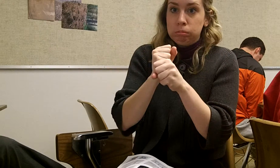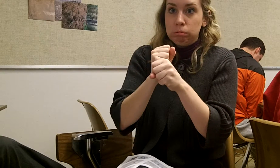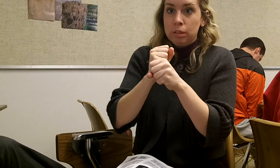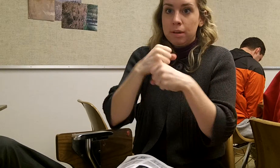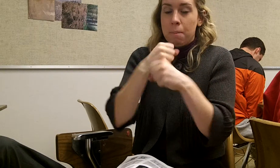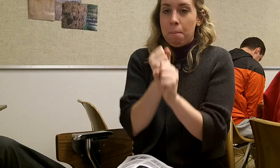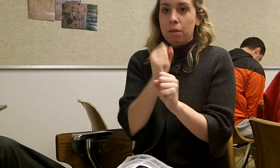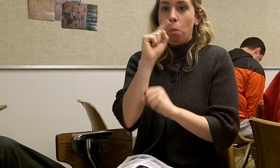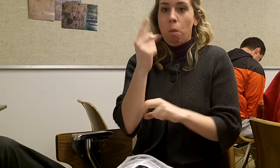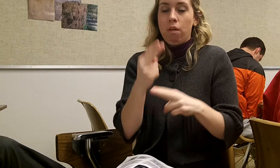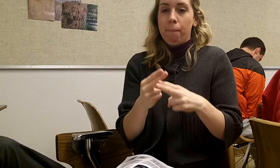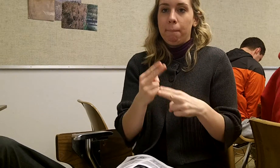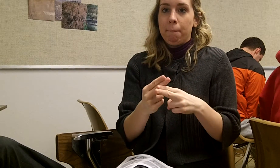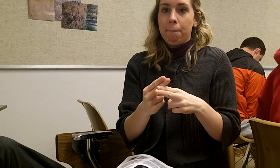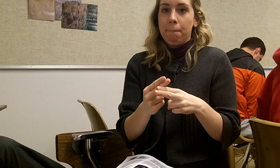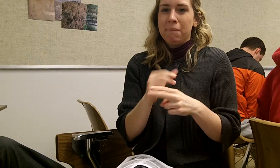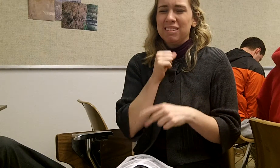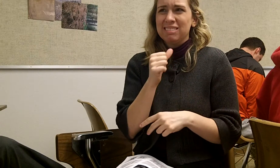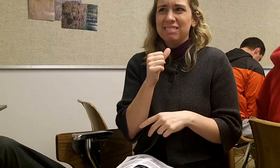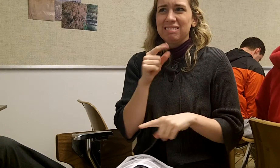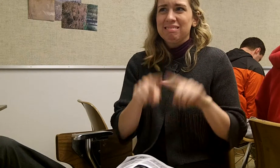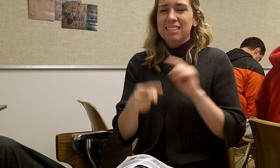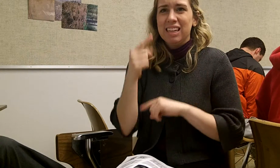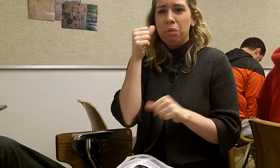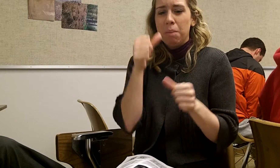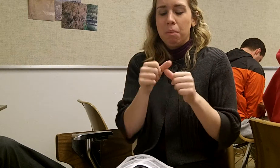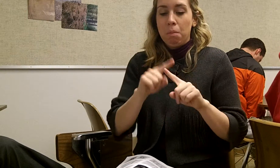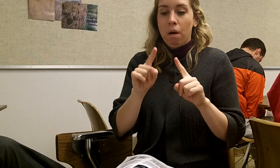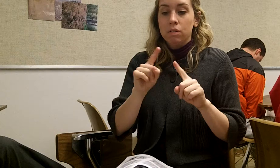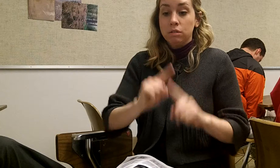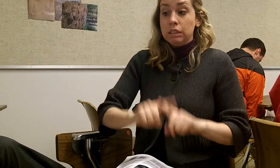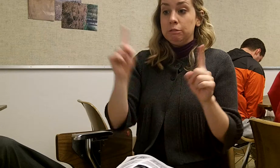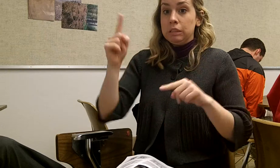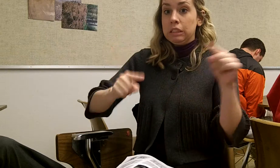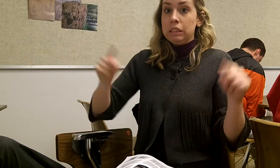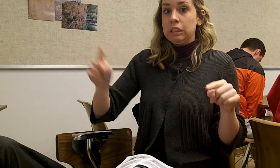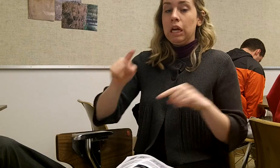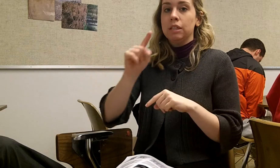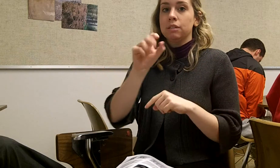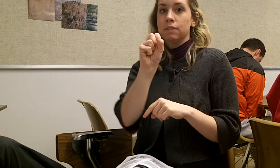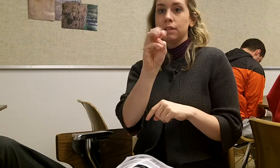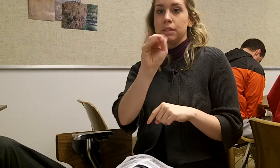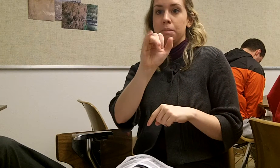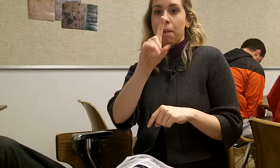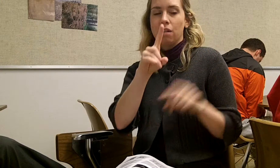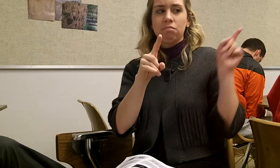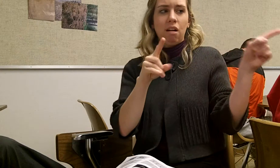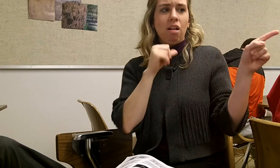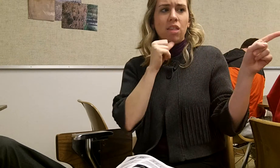them at the moment. But there are actually different types of SMADs. So they don't phosphorylate SMAD, but SMAD, they trigger the